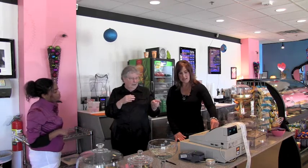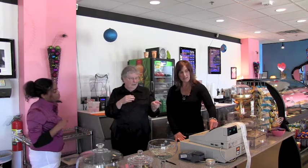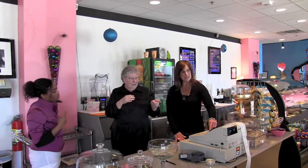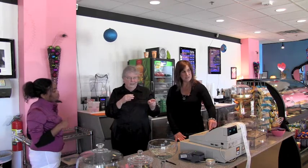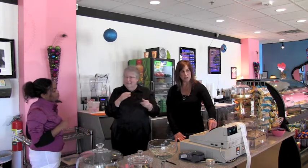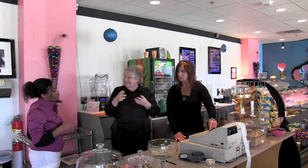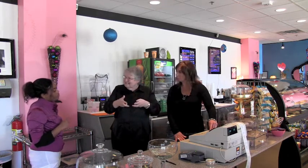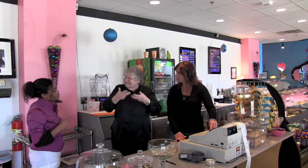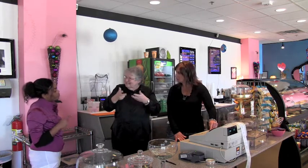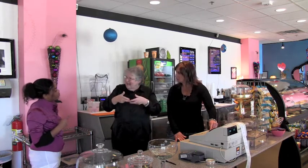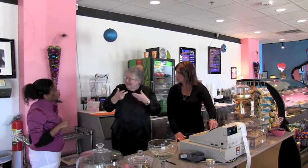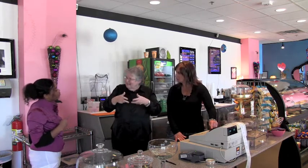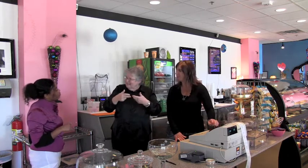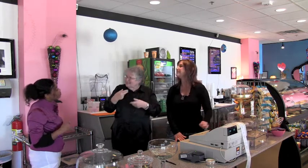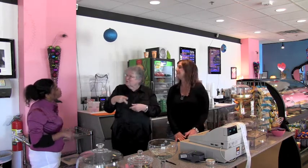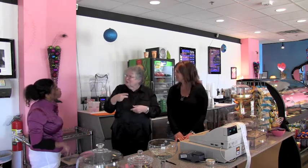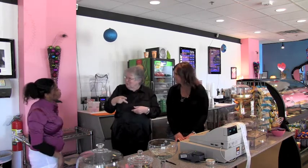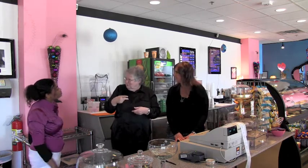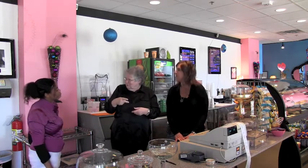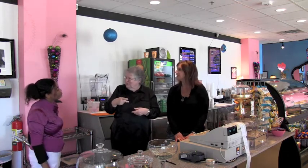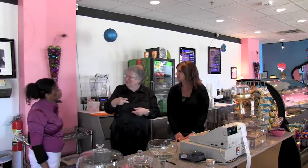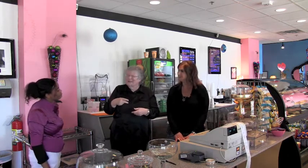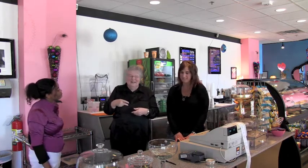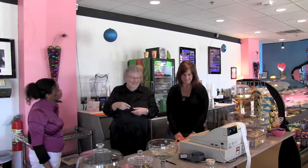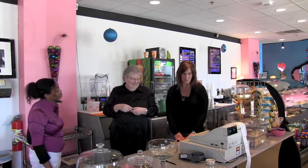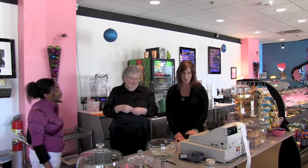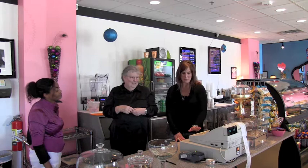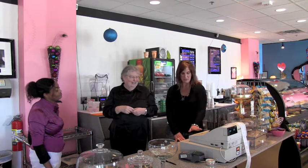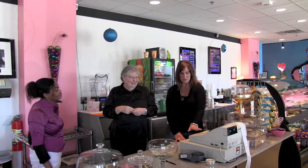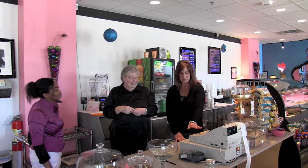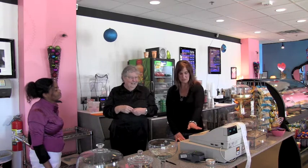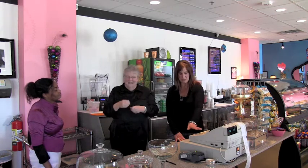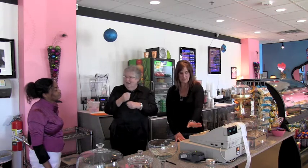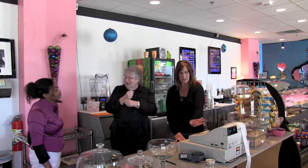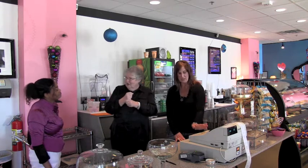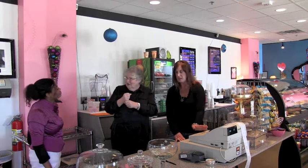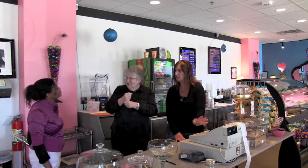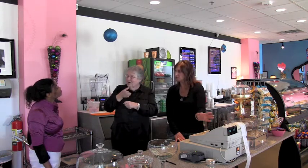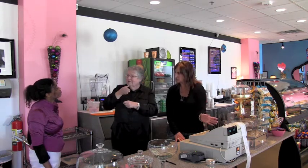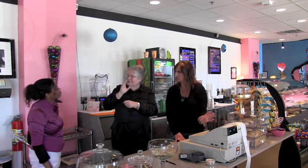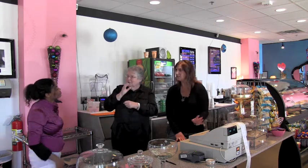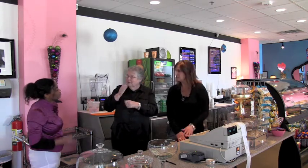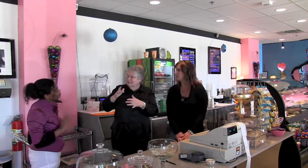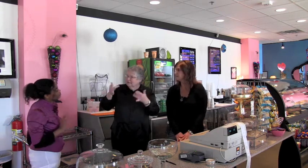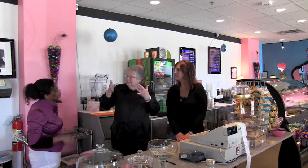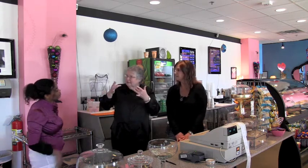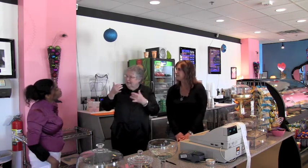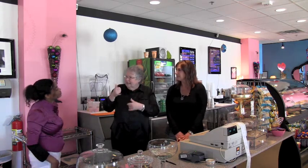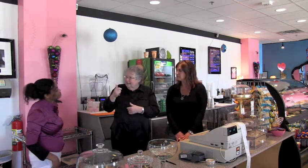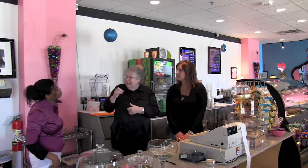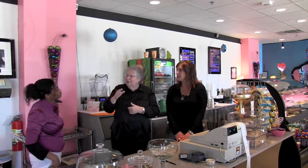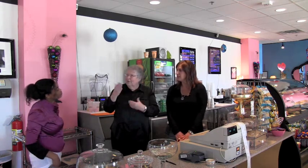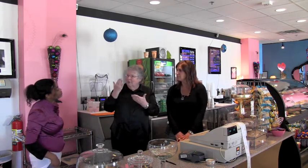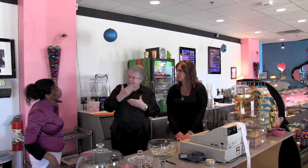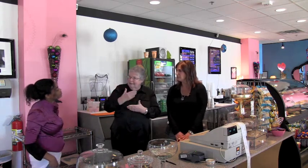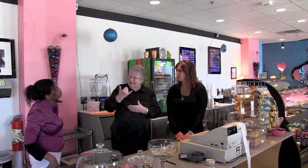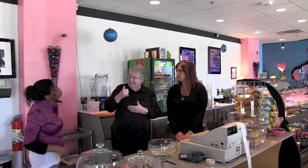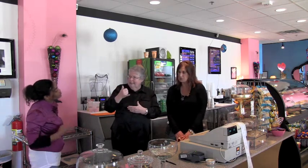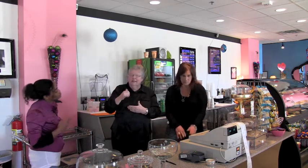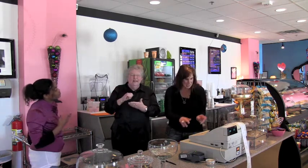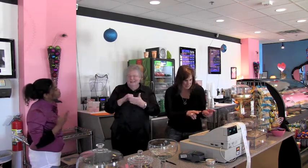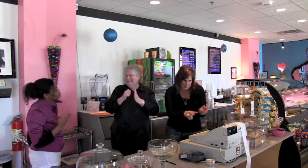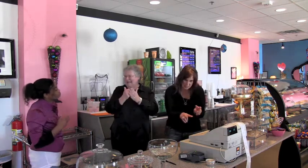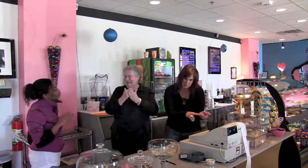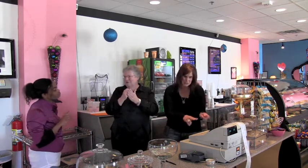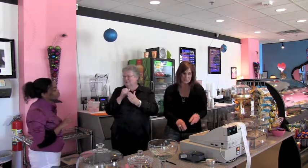Some of the salads are in purple. Exactly. Coffee drinks are in light yellow, dark yellow. So that helps a little